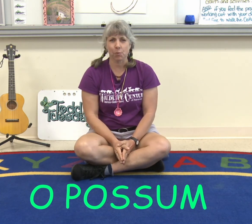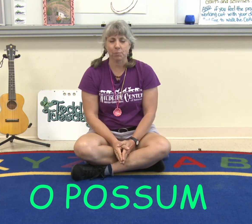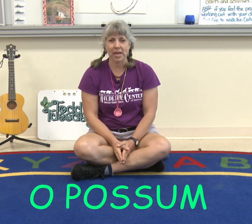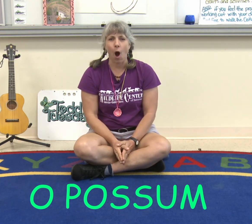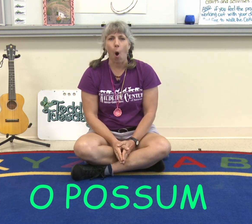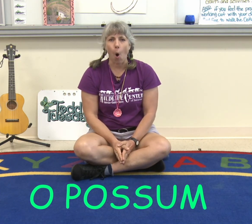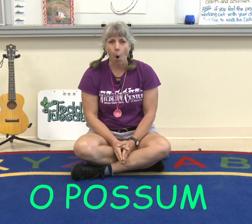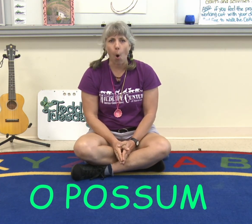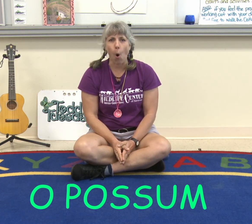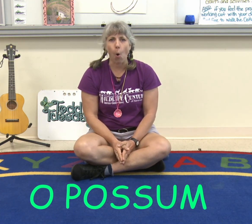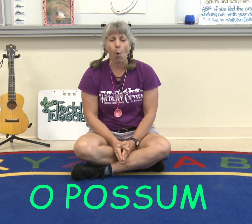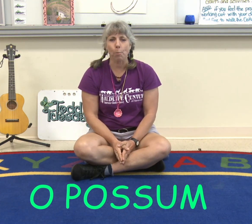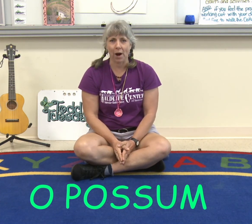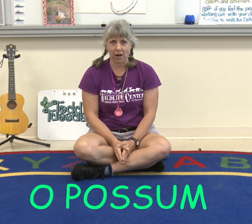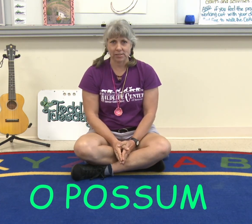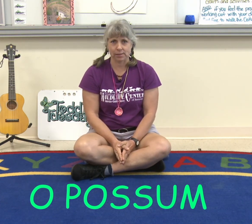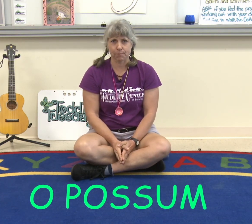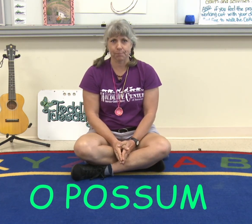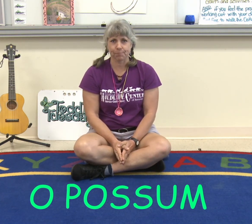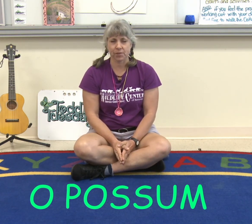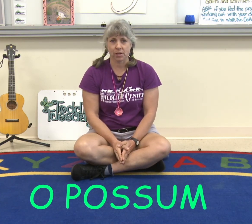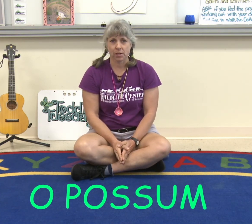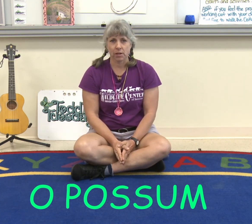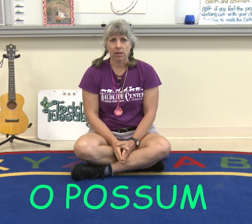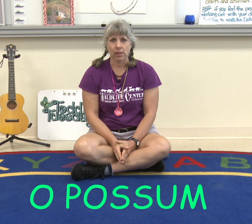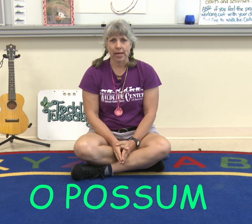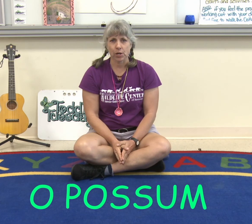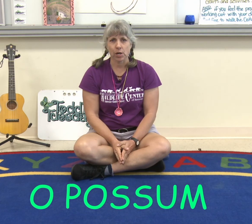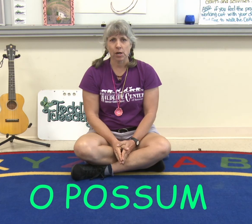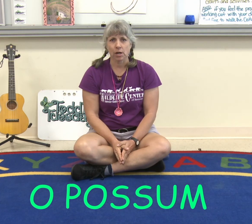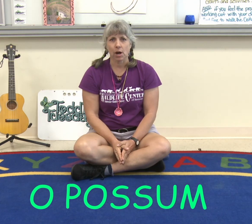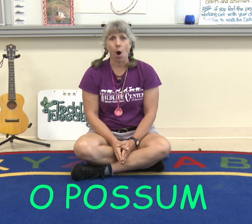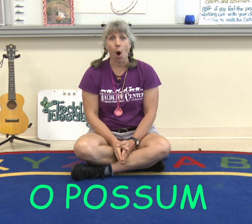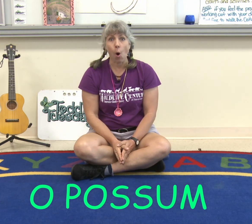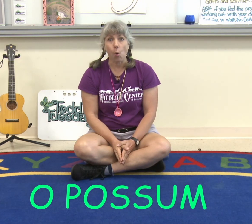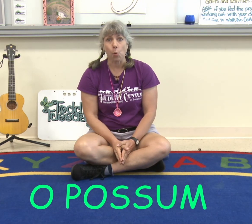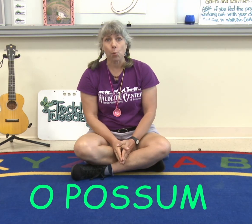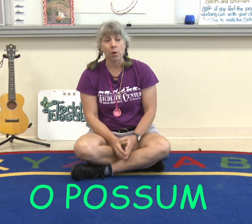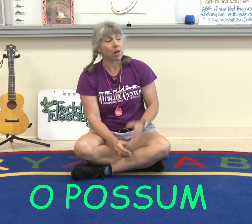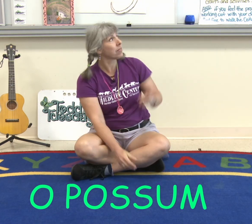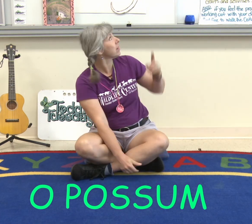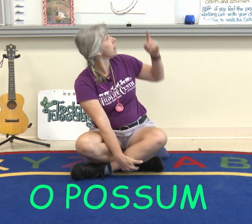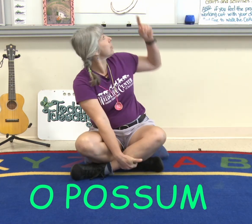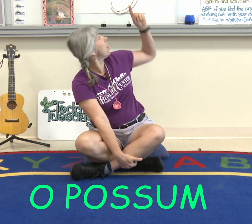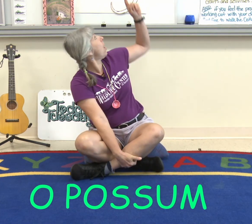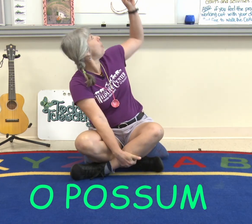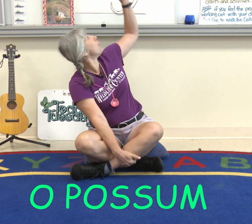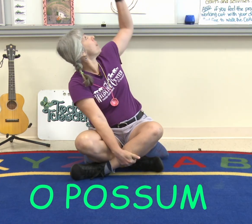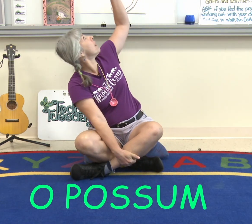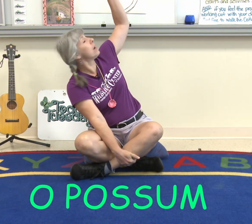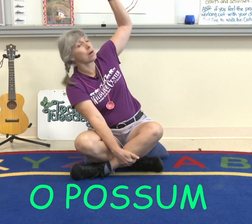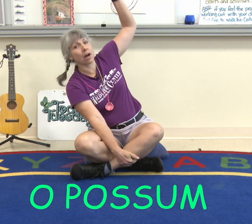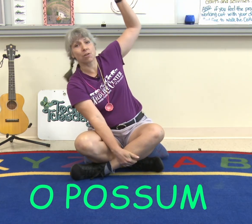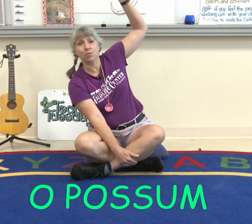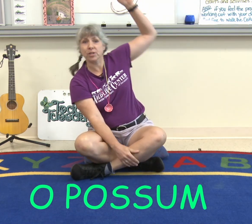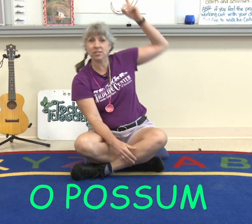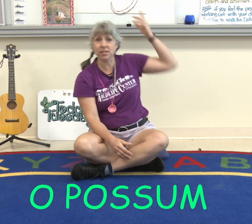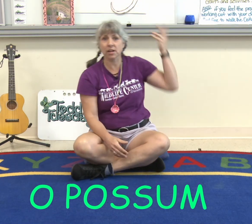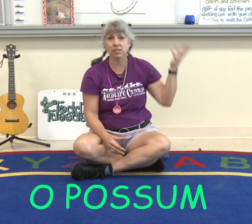me? Opossum. Letter O. The letter O. I don't know if you can see it on top of